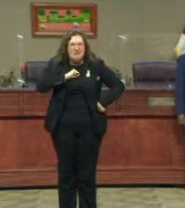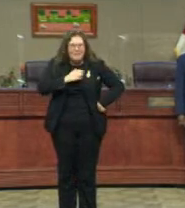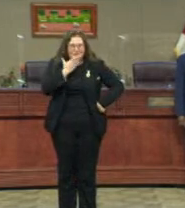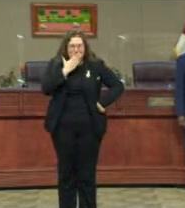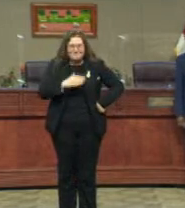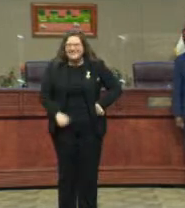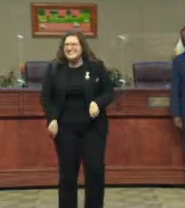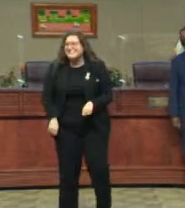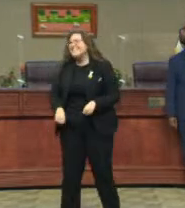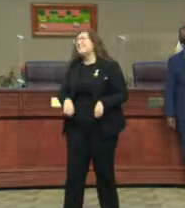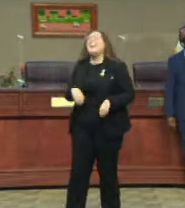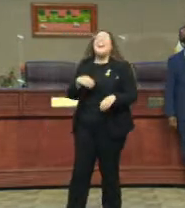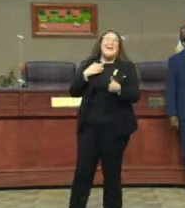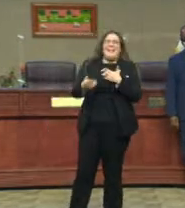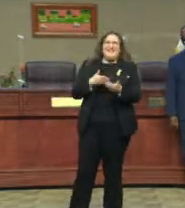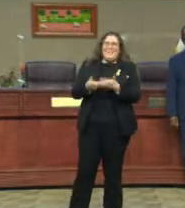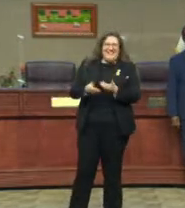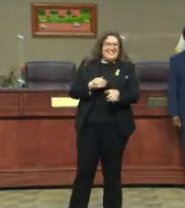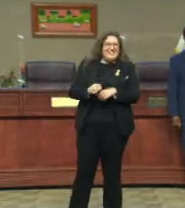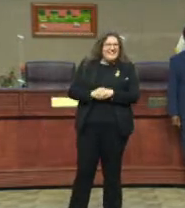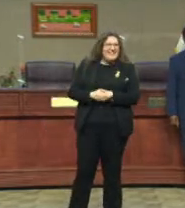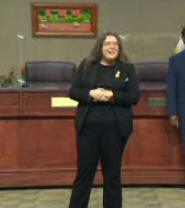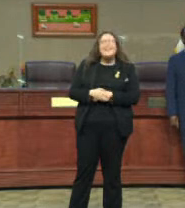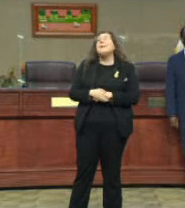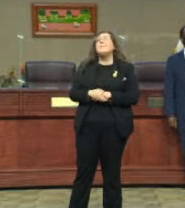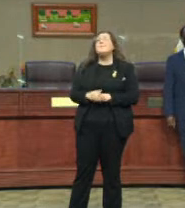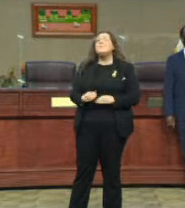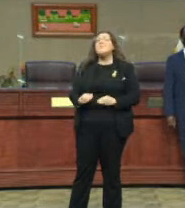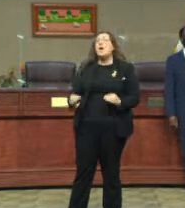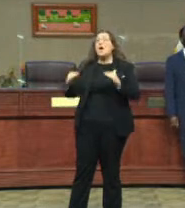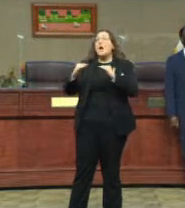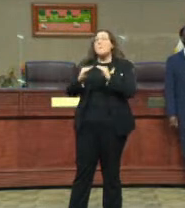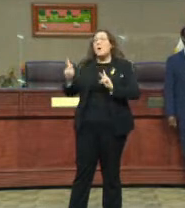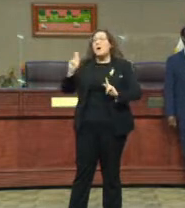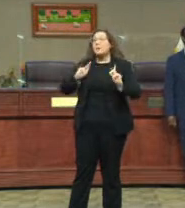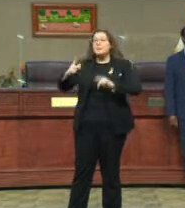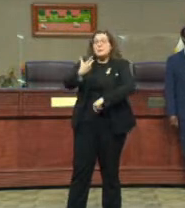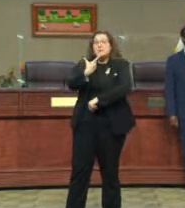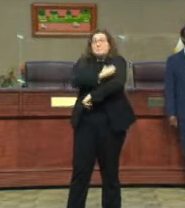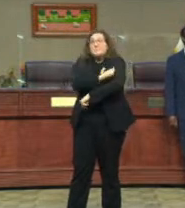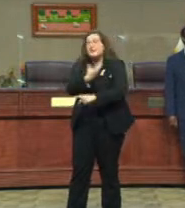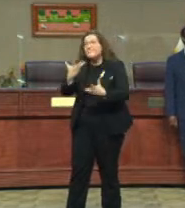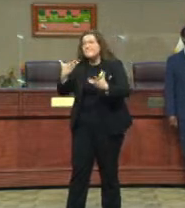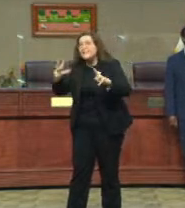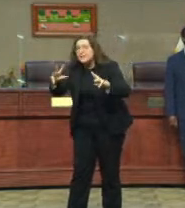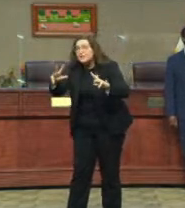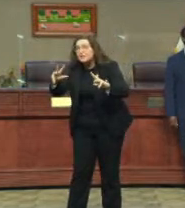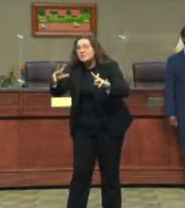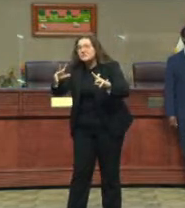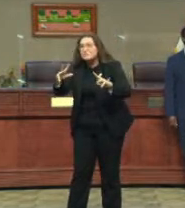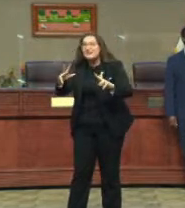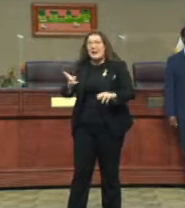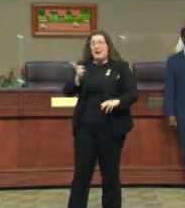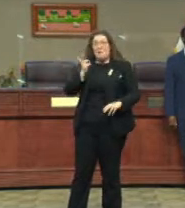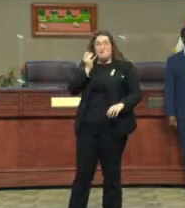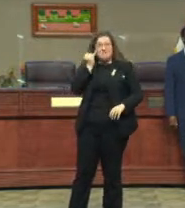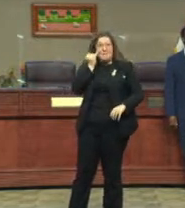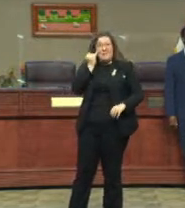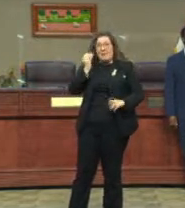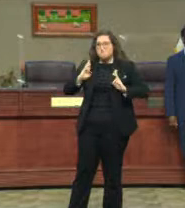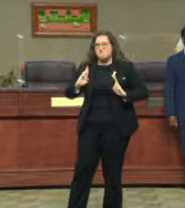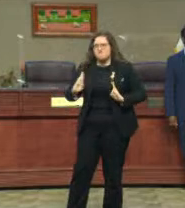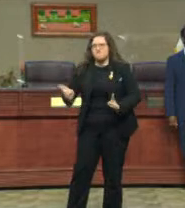here is to say, the more people we get vaccinated, the faster that we move through the vaccination